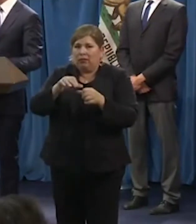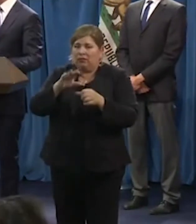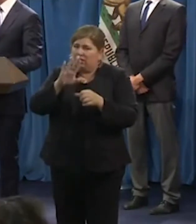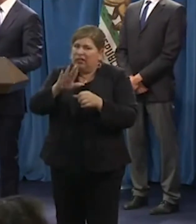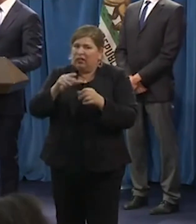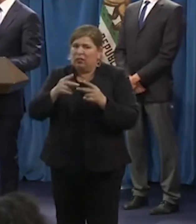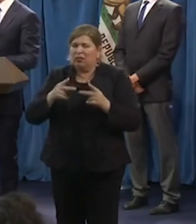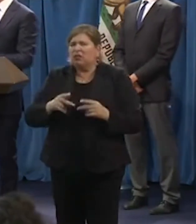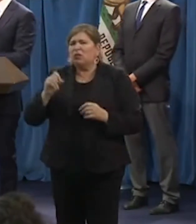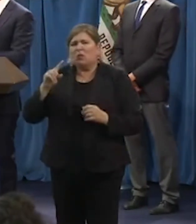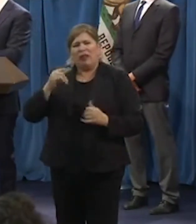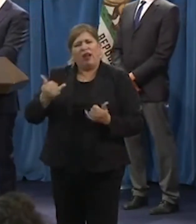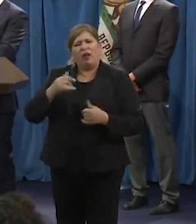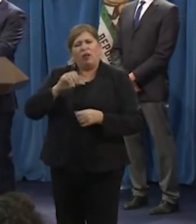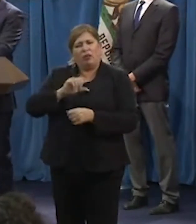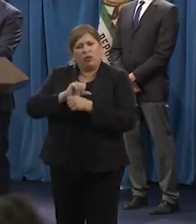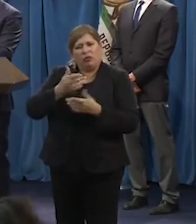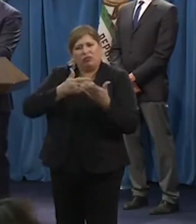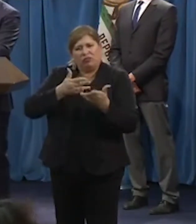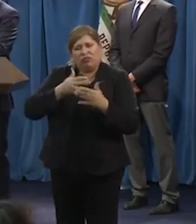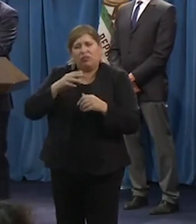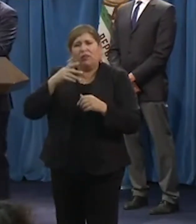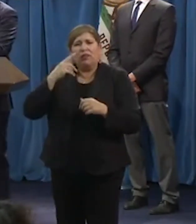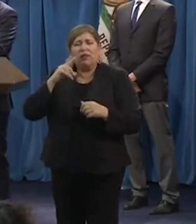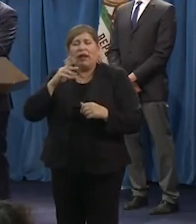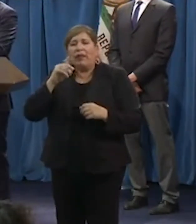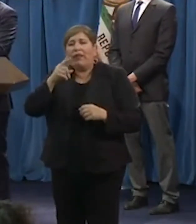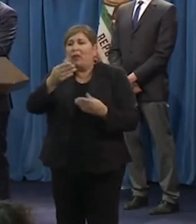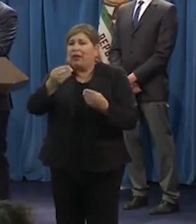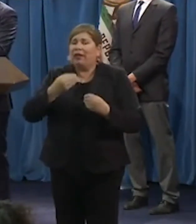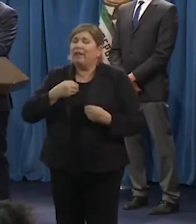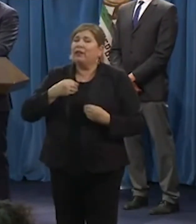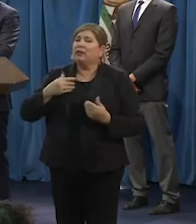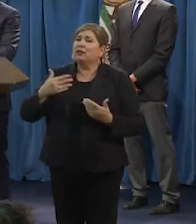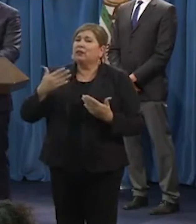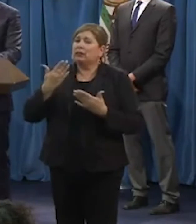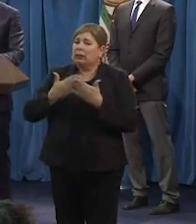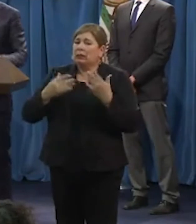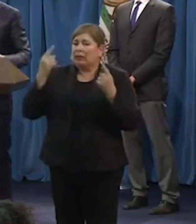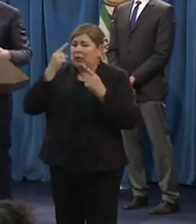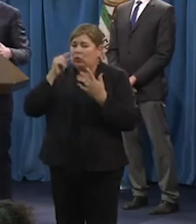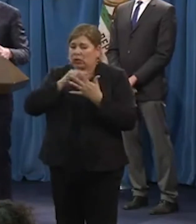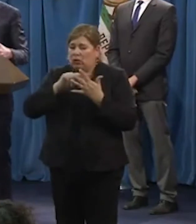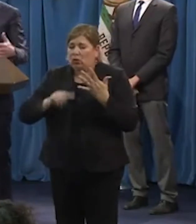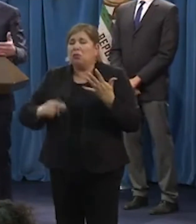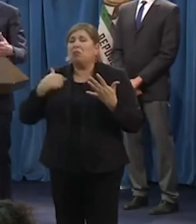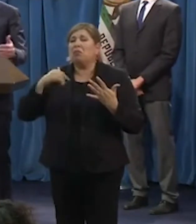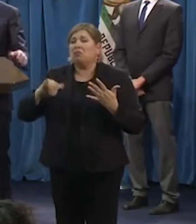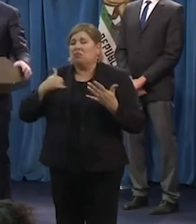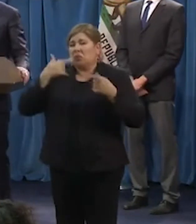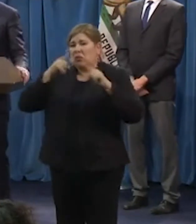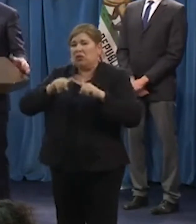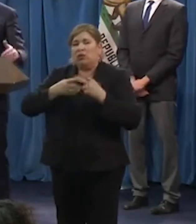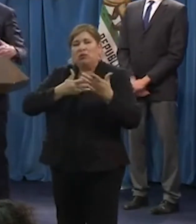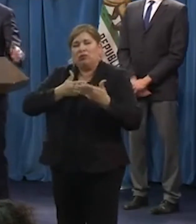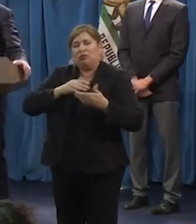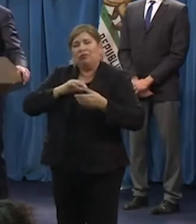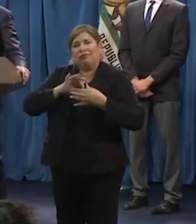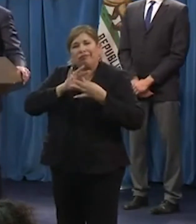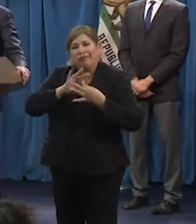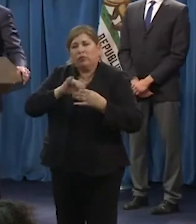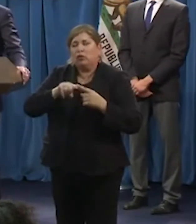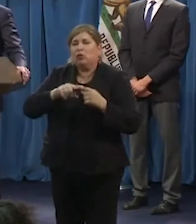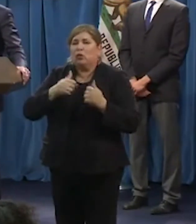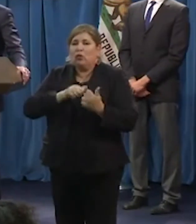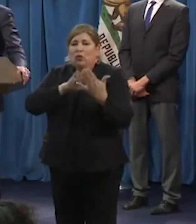those protocols, and they are providing hybrid considerations for us, and that's why we agreed to work with them to address those